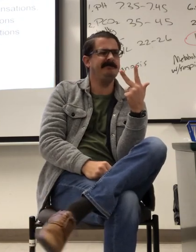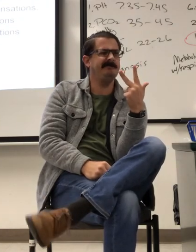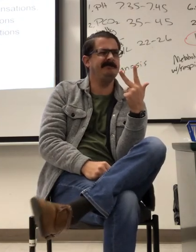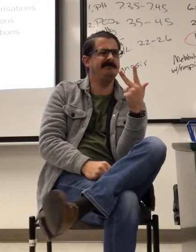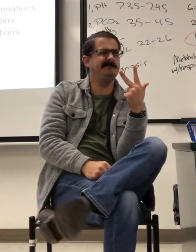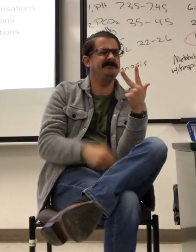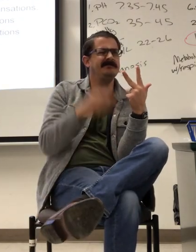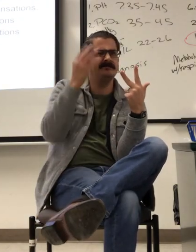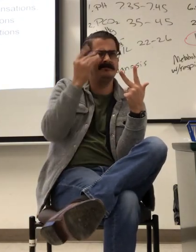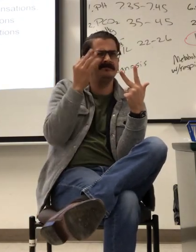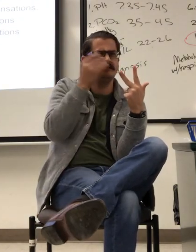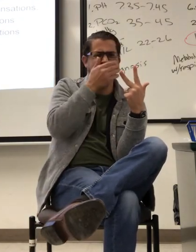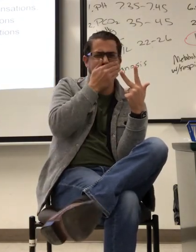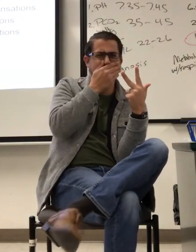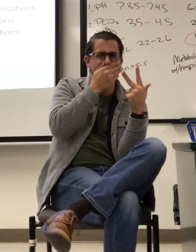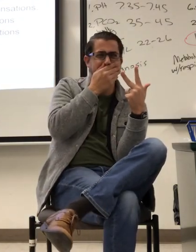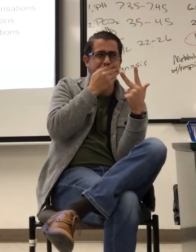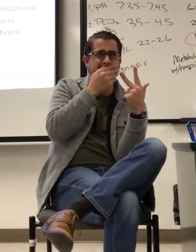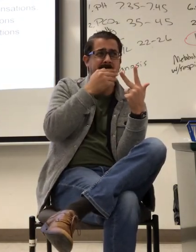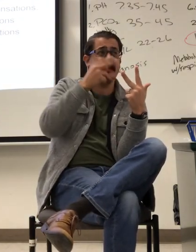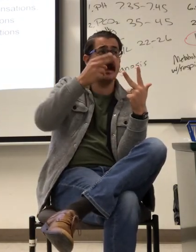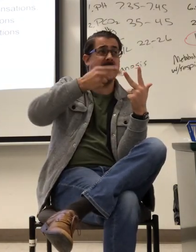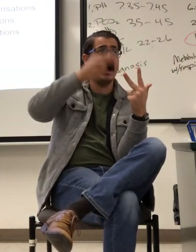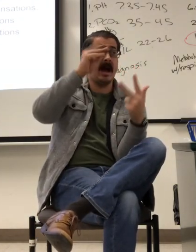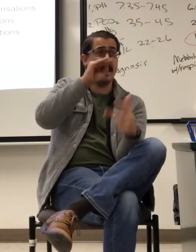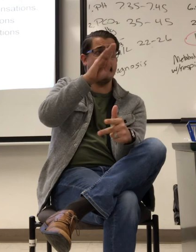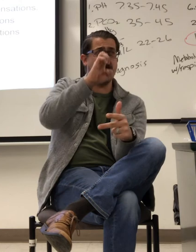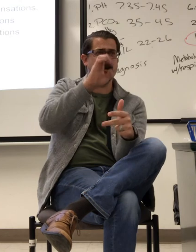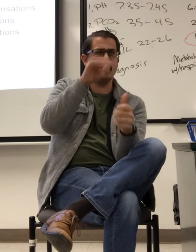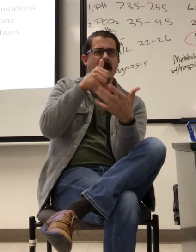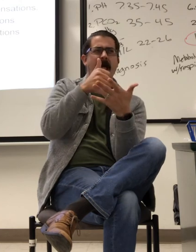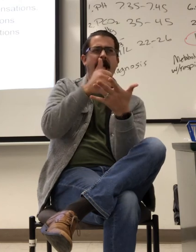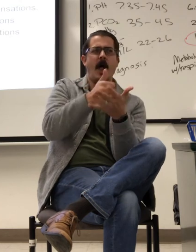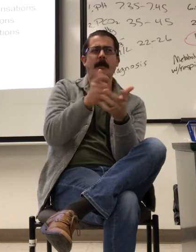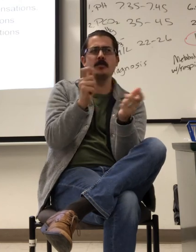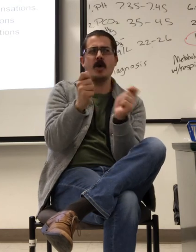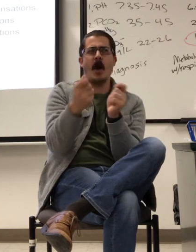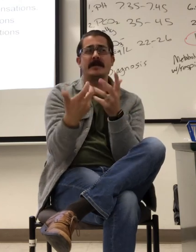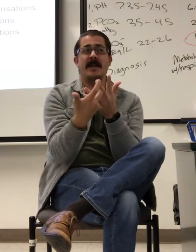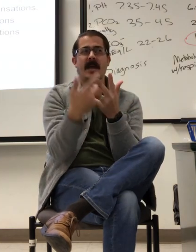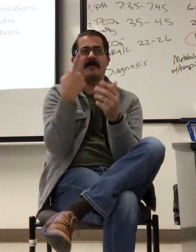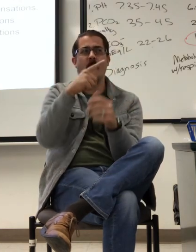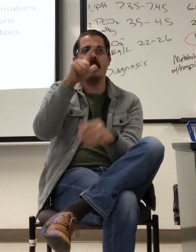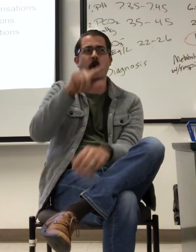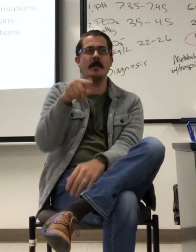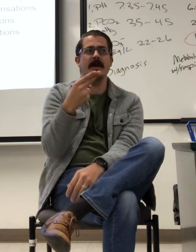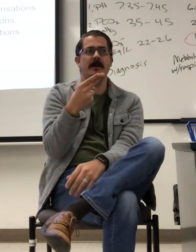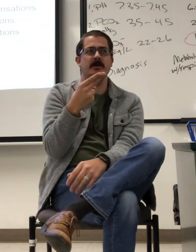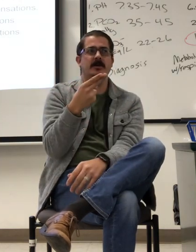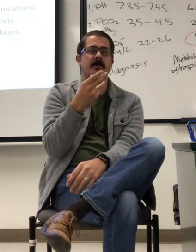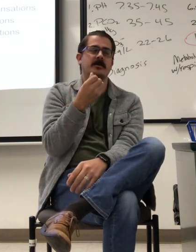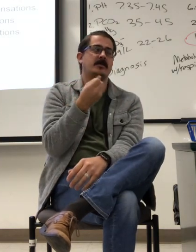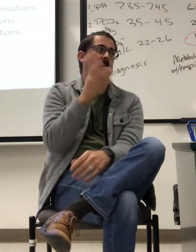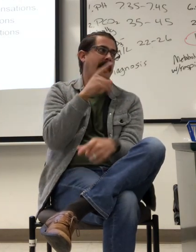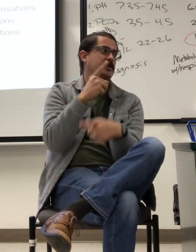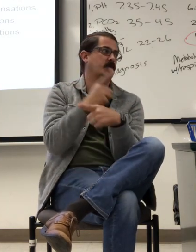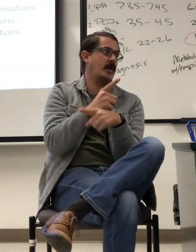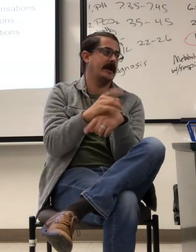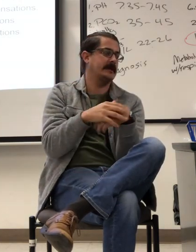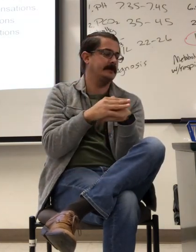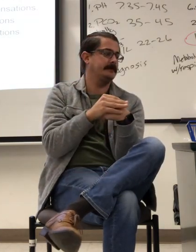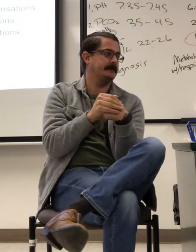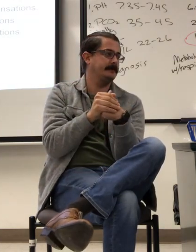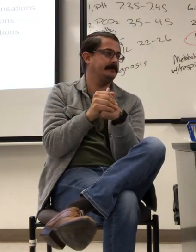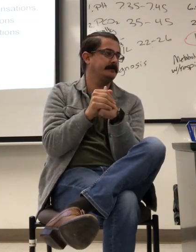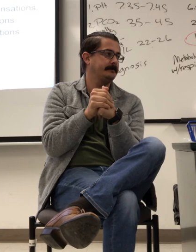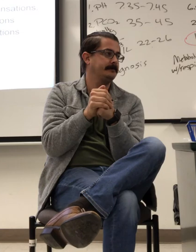Okay, let me think about this. High base would help to compensate for low pH. So yeah, that's correct.